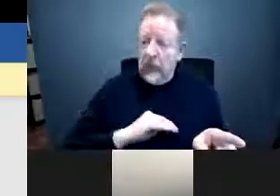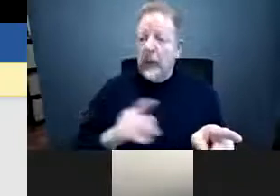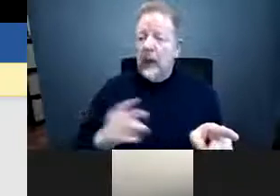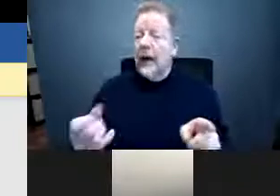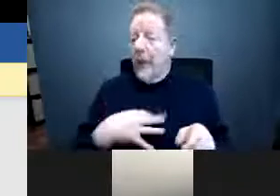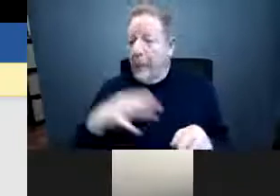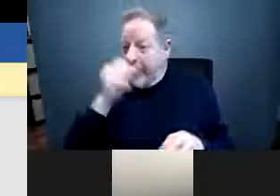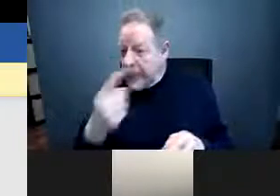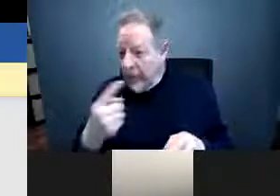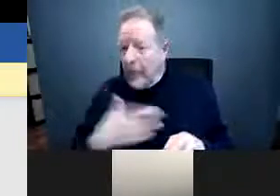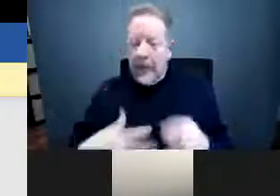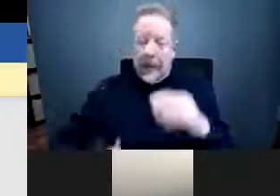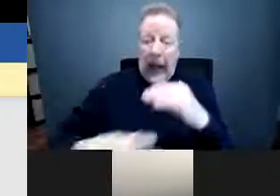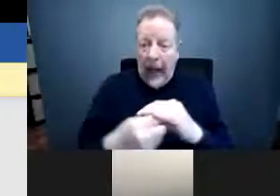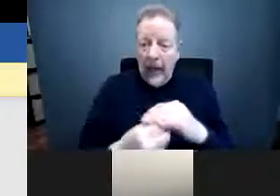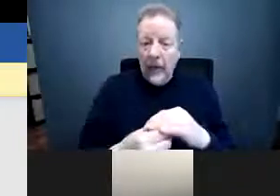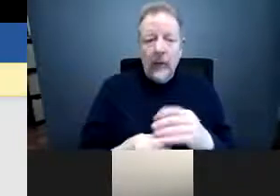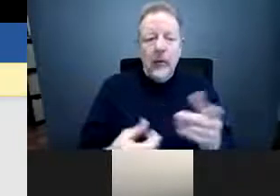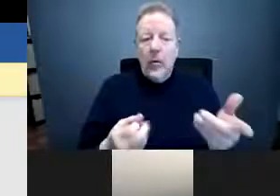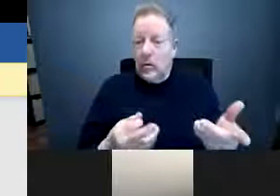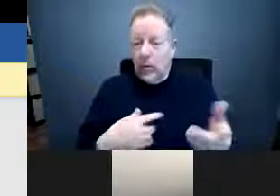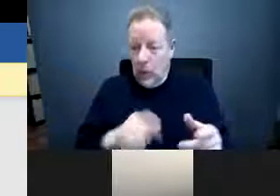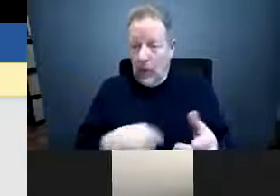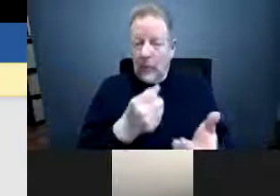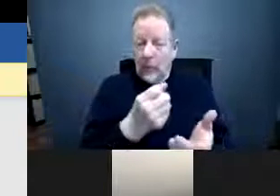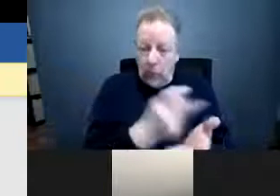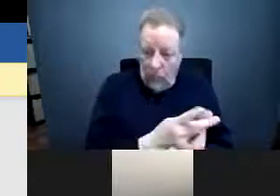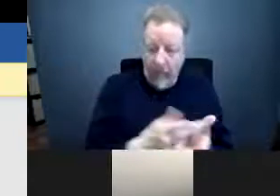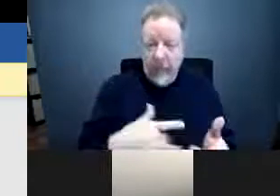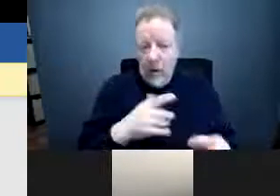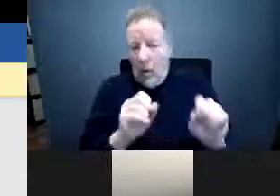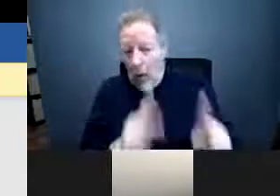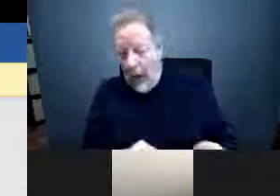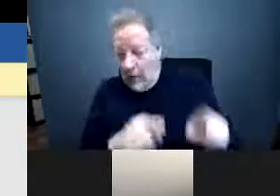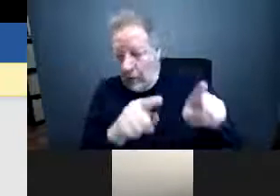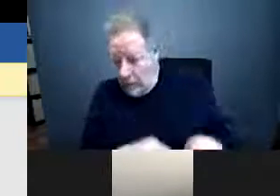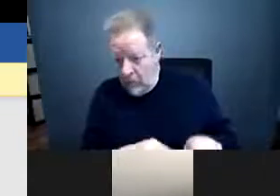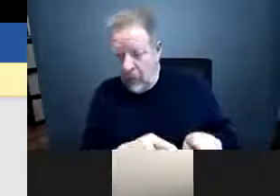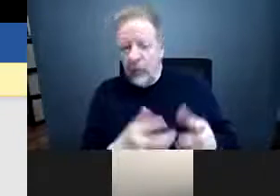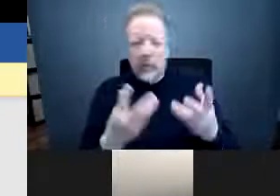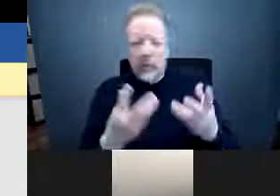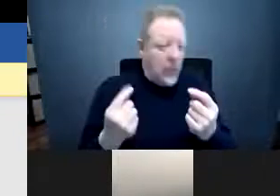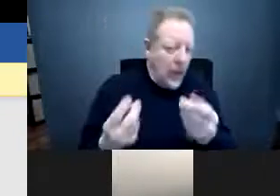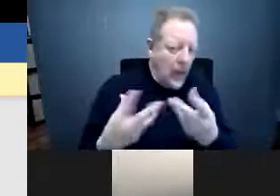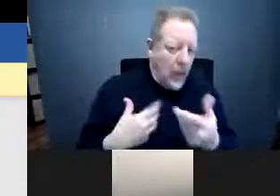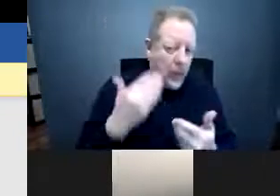or shoot me a note after the meeting that you feel is important to get on paper before we submit it.